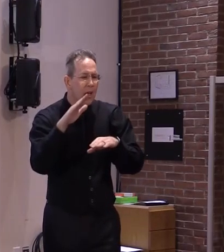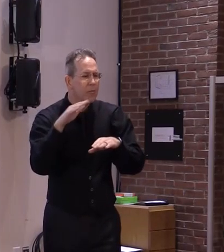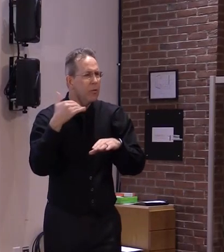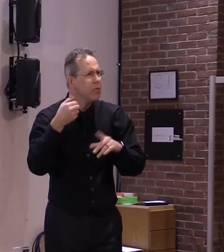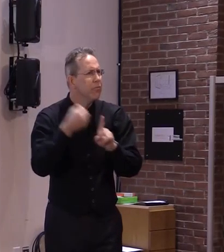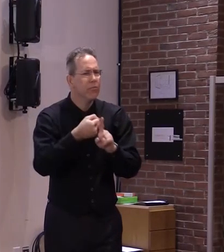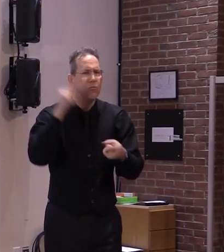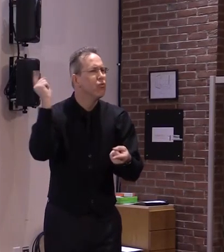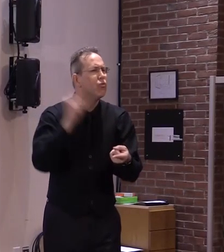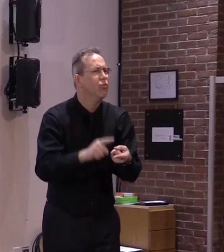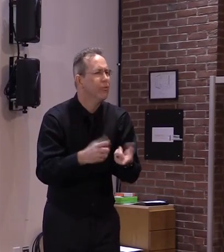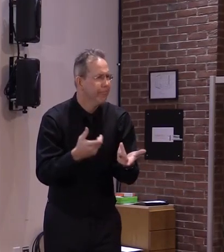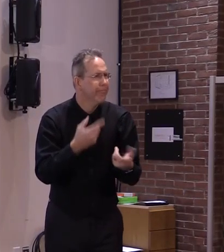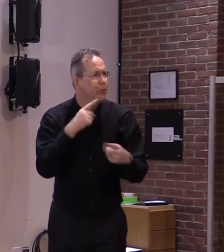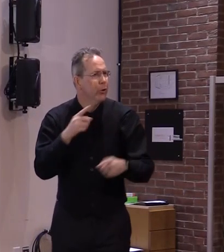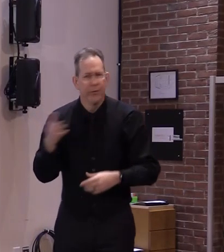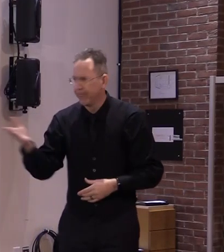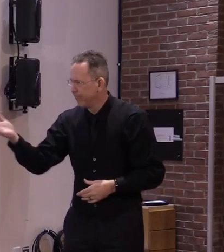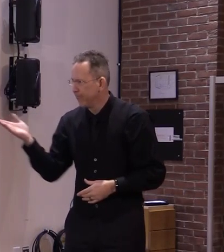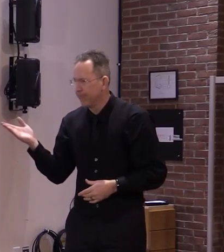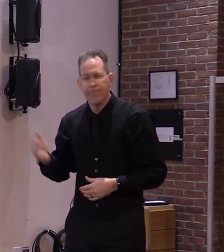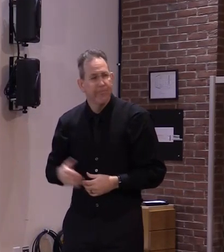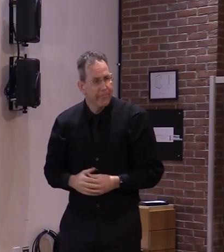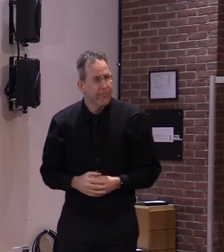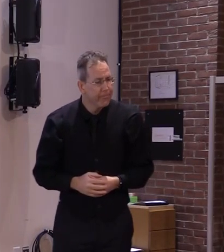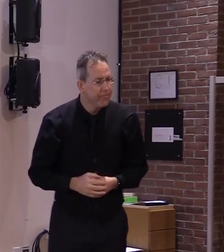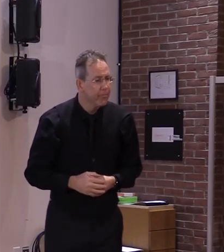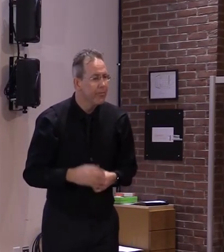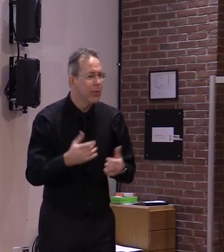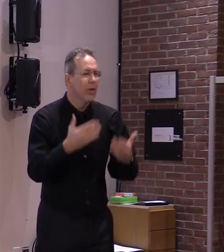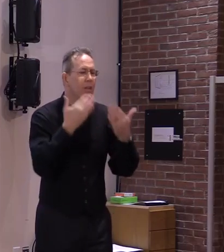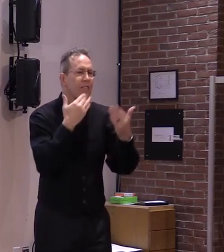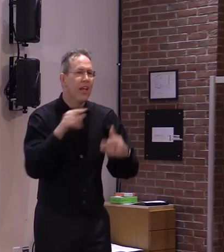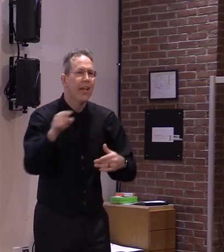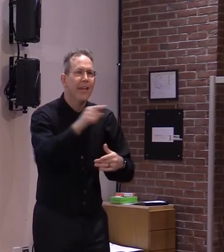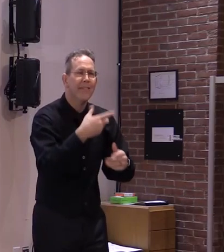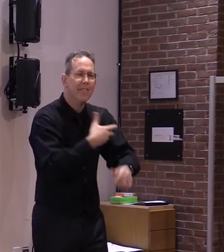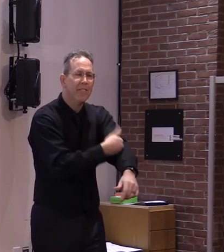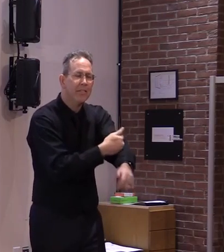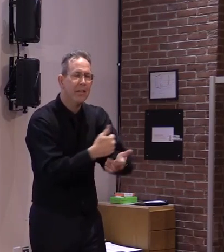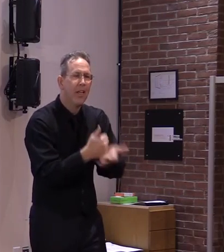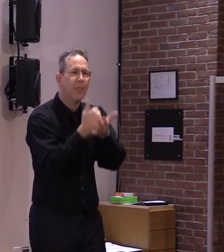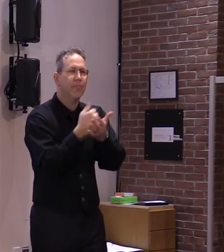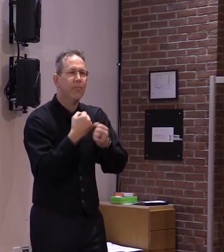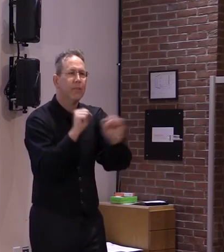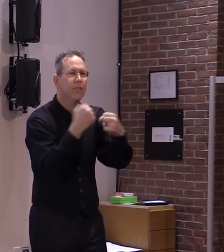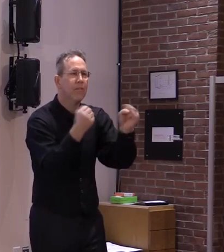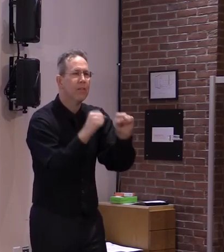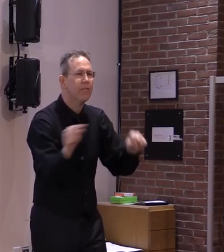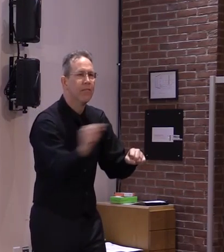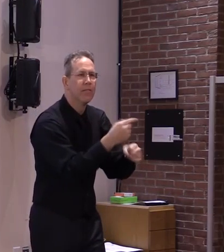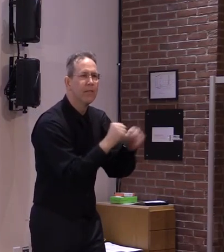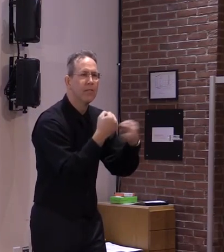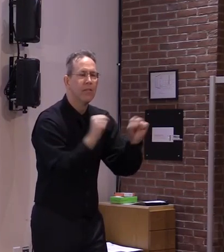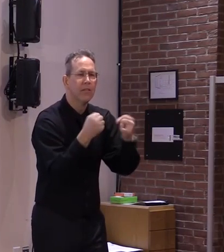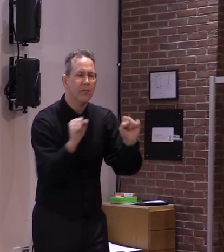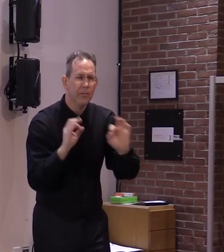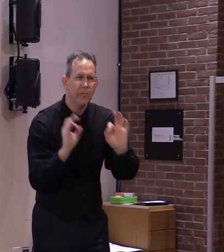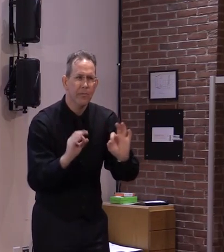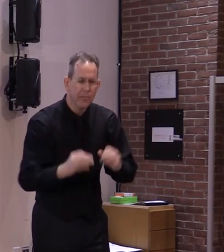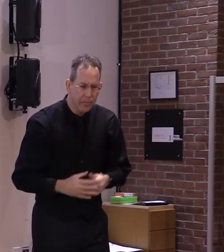has obviously been where our vaccination strategy has been placed over the last number of weeks. As you can see, the seven-day average